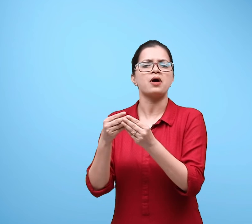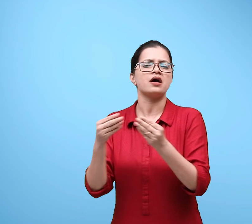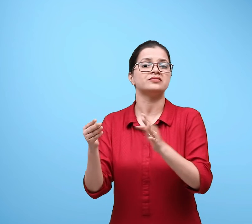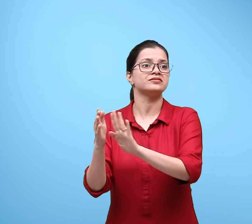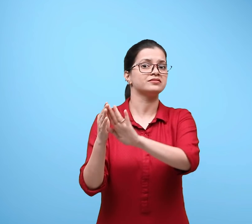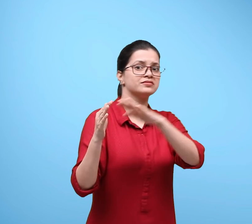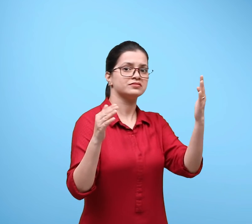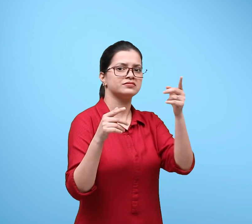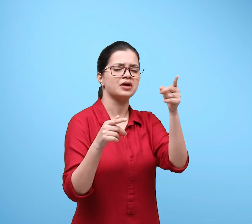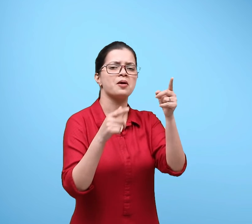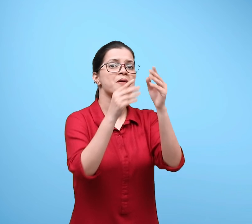And materials are